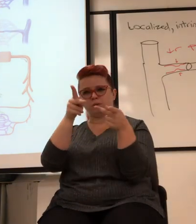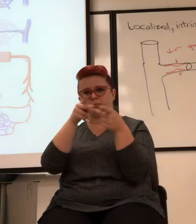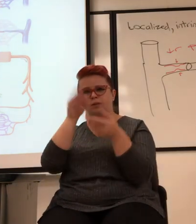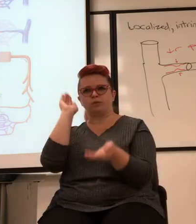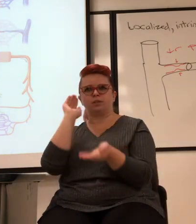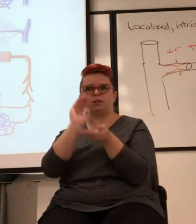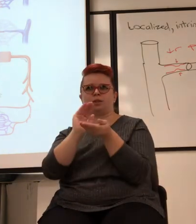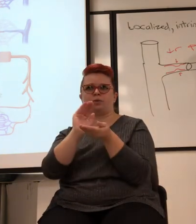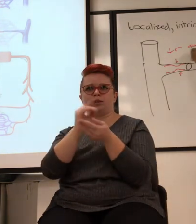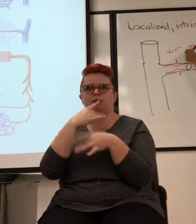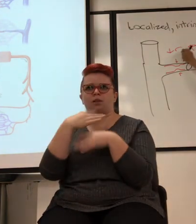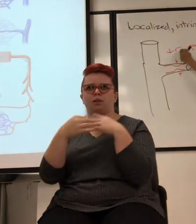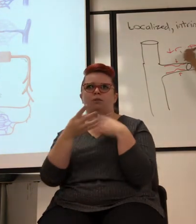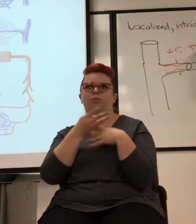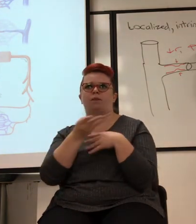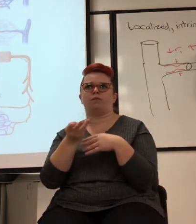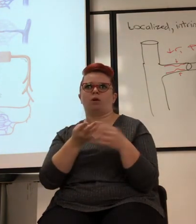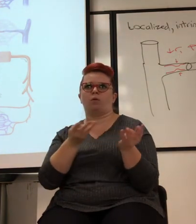blood flow.